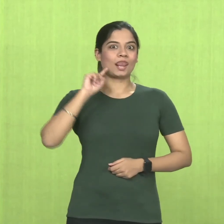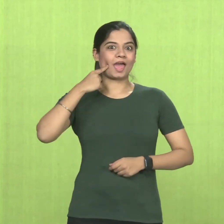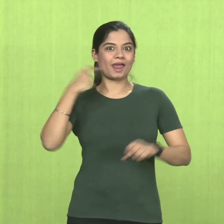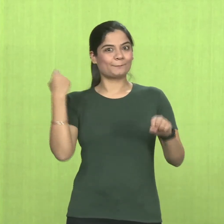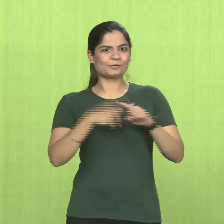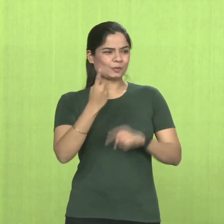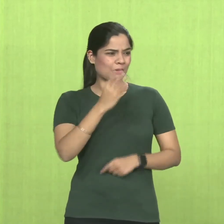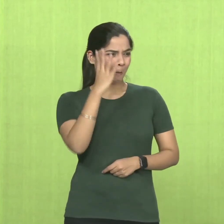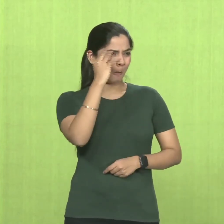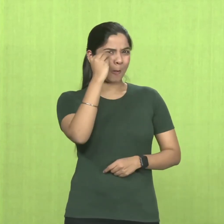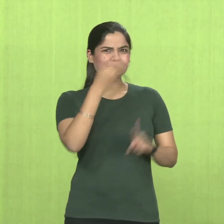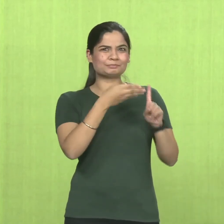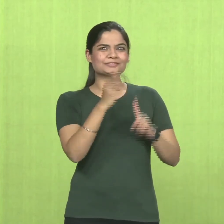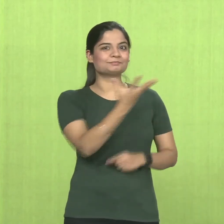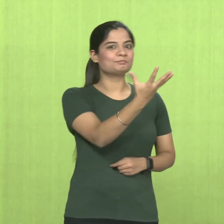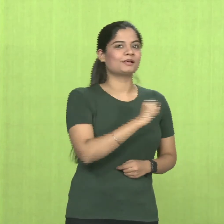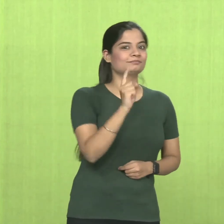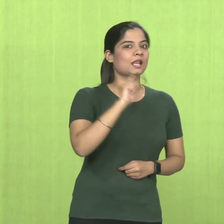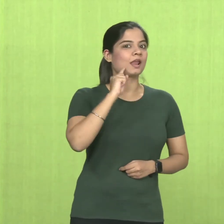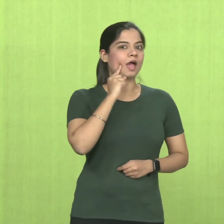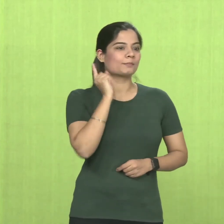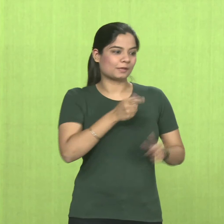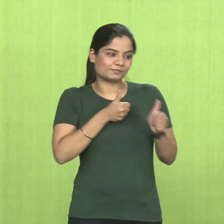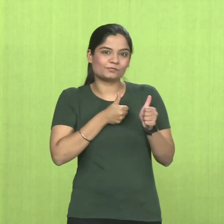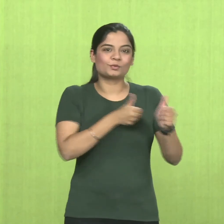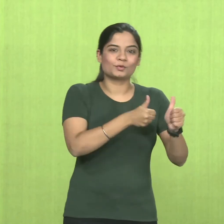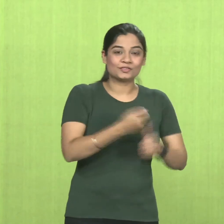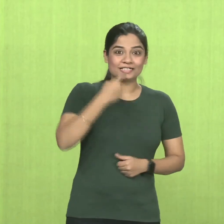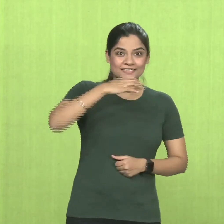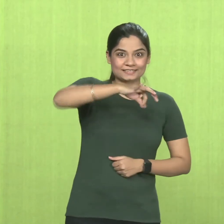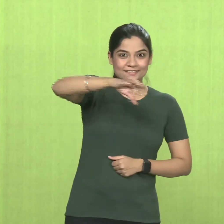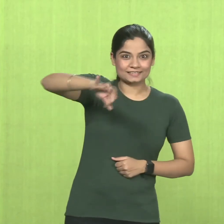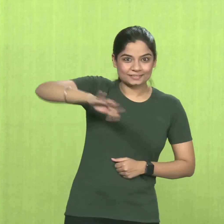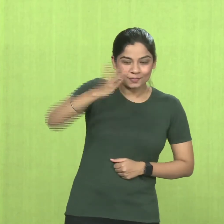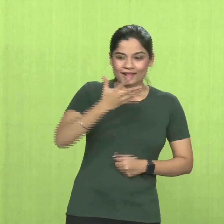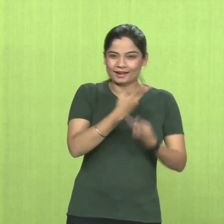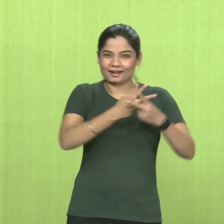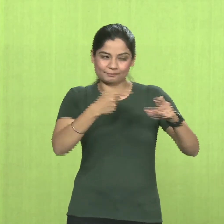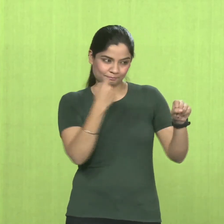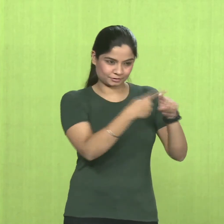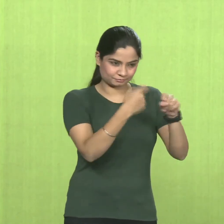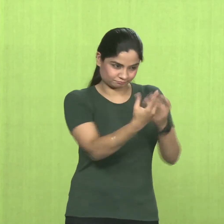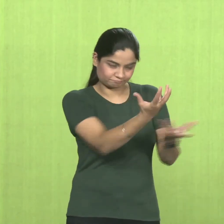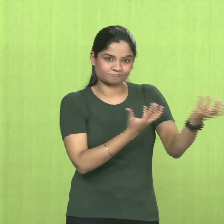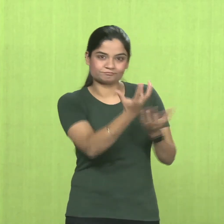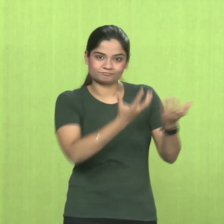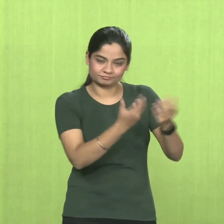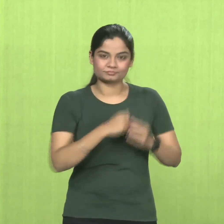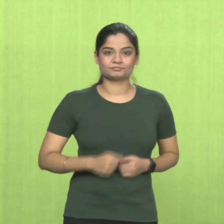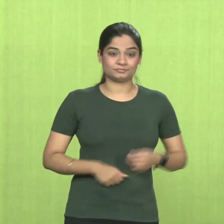there. Sometimes, you know, the spices can be of different colors, so buy of the right color and the right flavor. Third